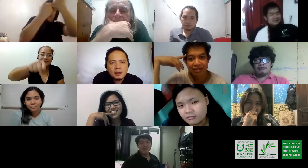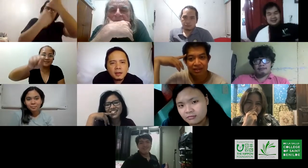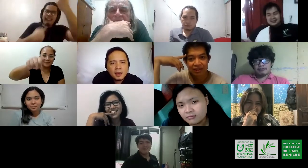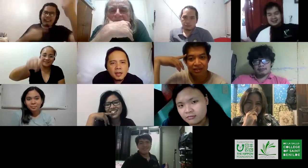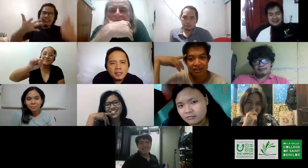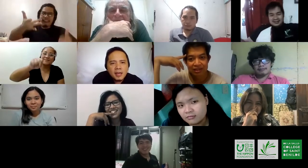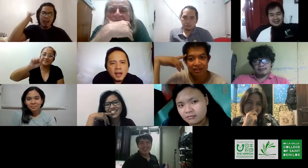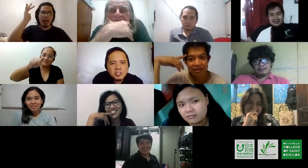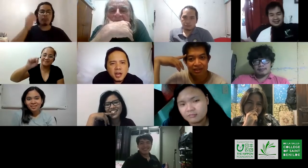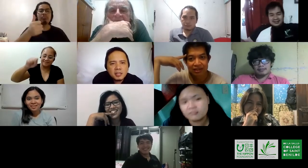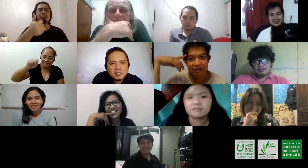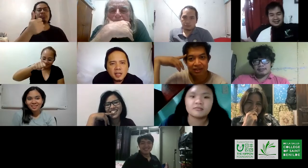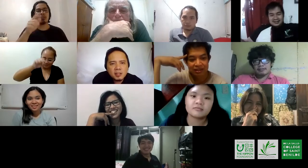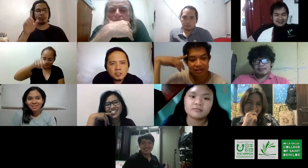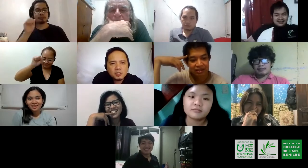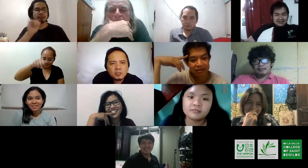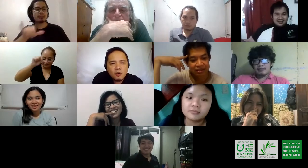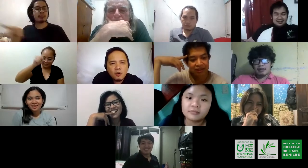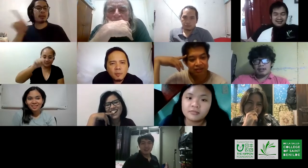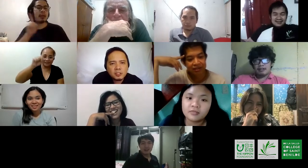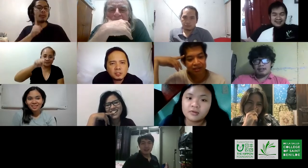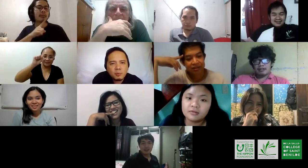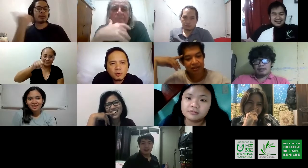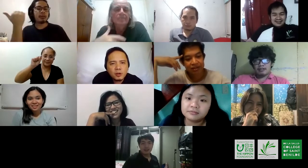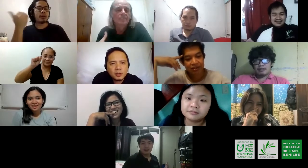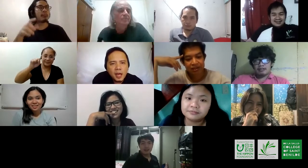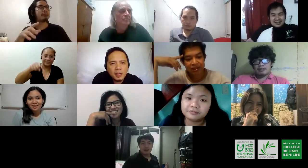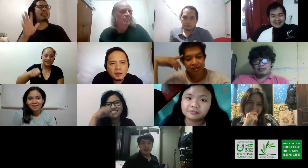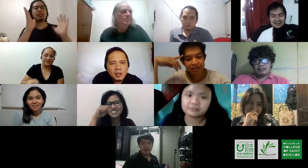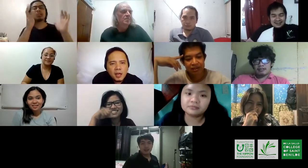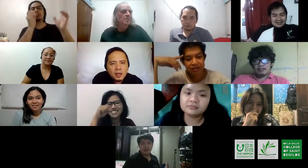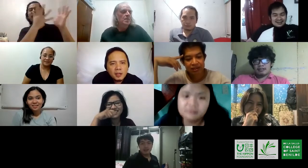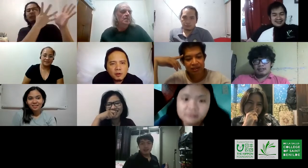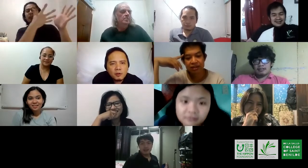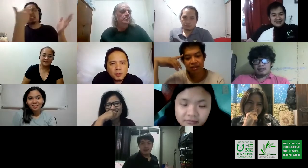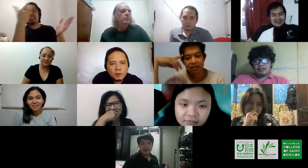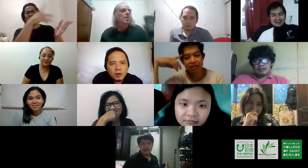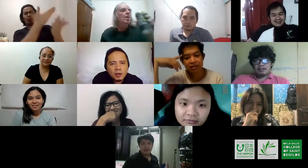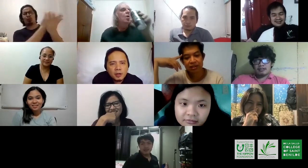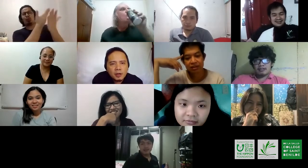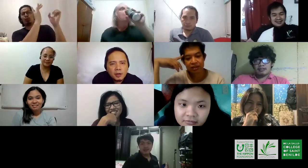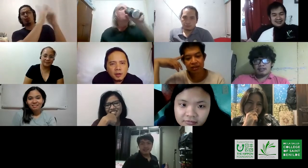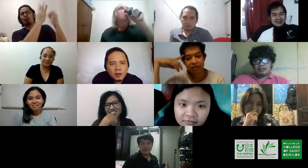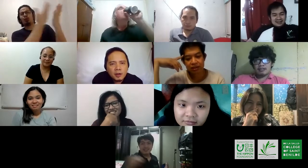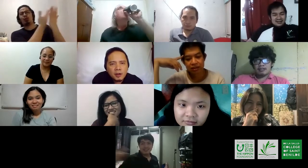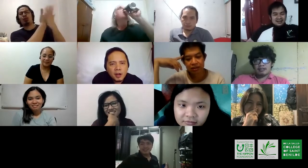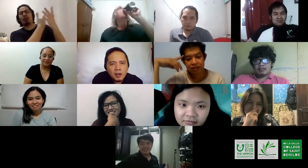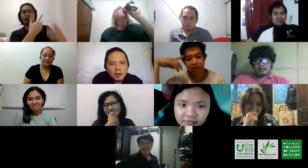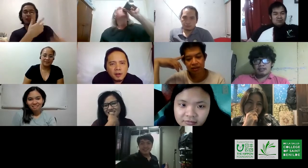yeah, yeah, and Shaka is saying there was so much support, and you know there were.